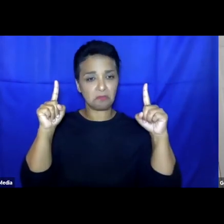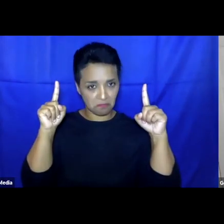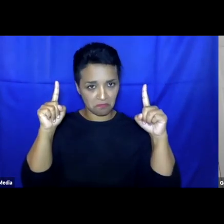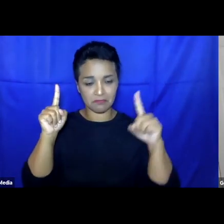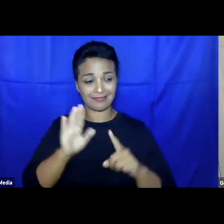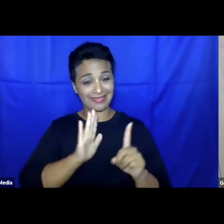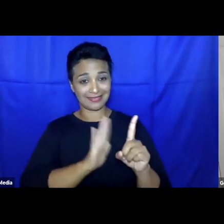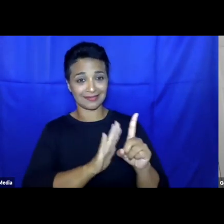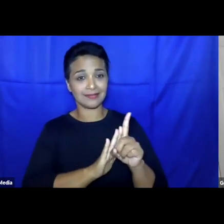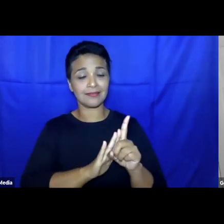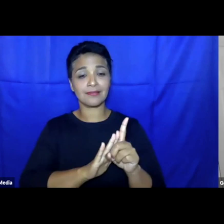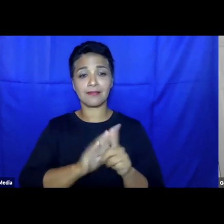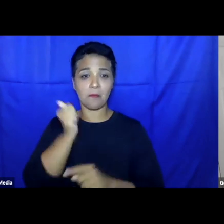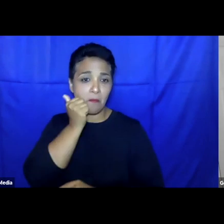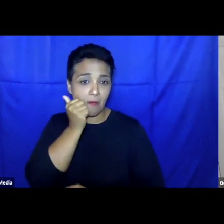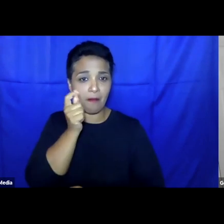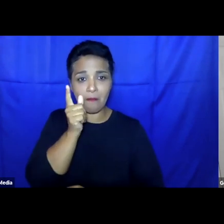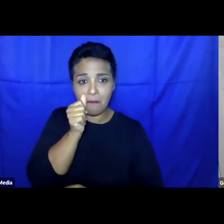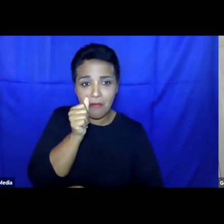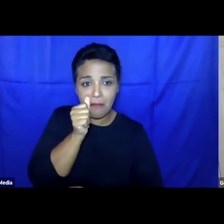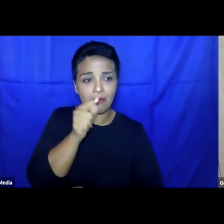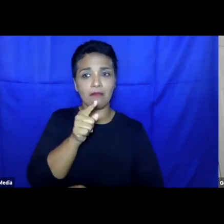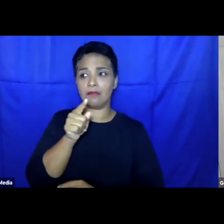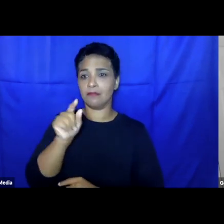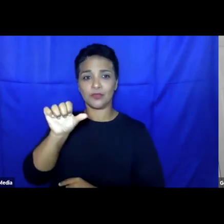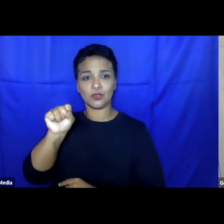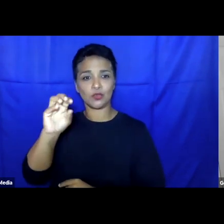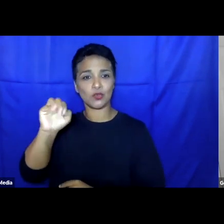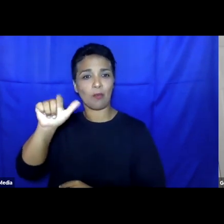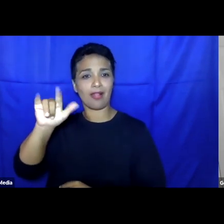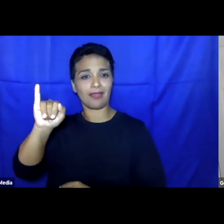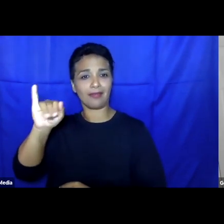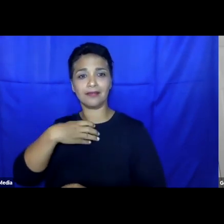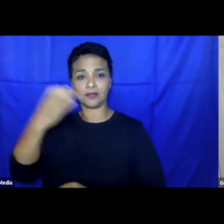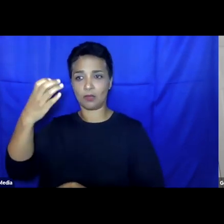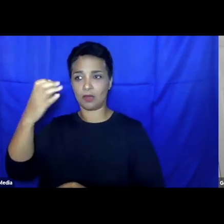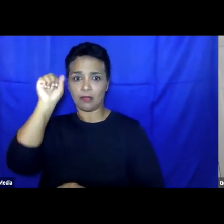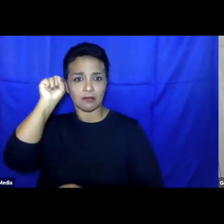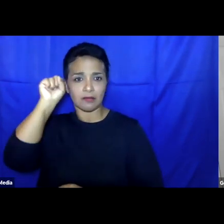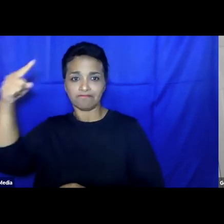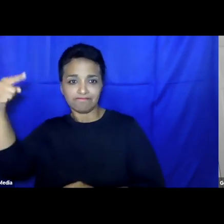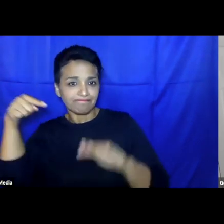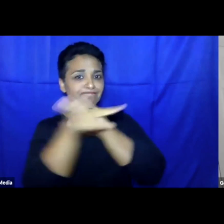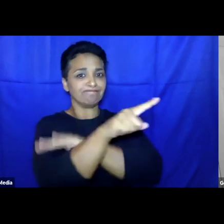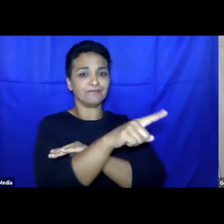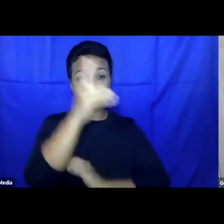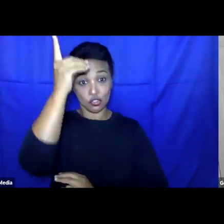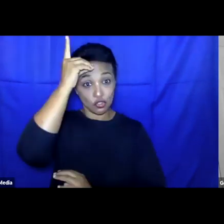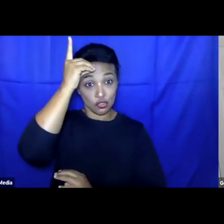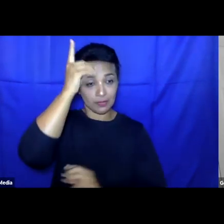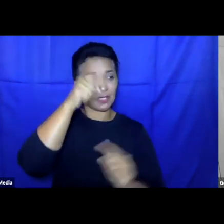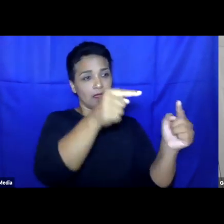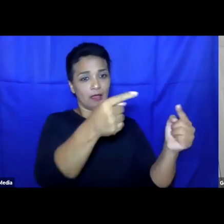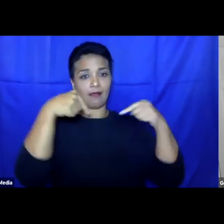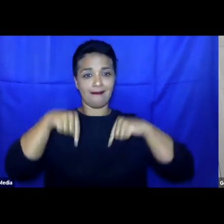were Somali refugees who'd found protection in Germany. She came and studied at Essex, and she, as